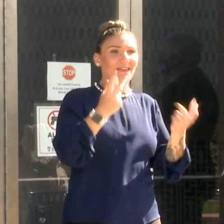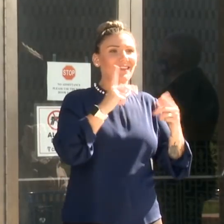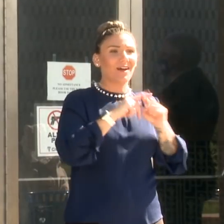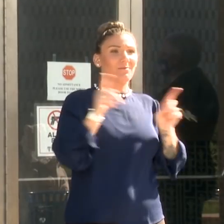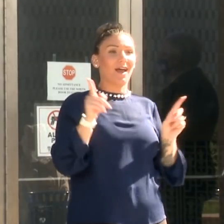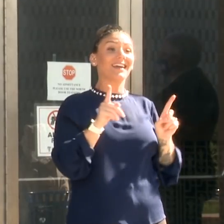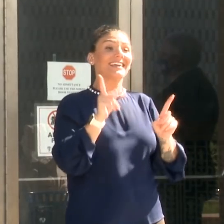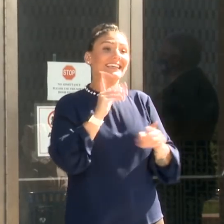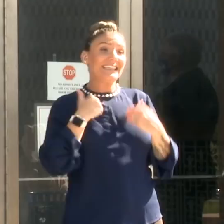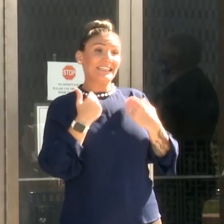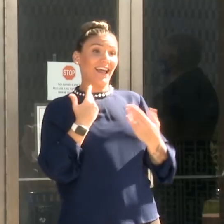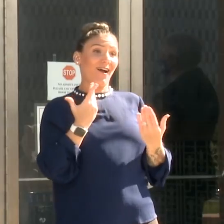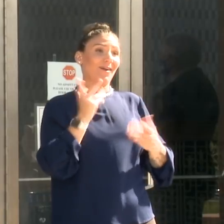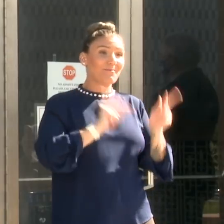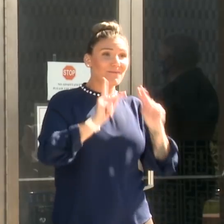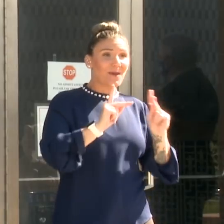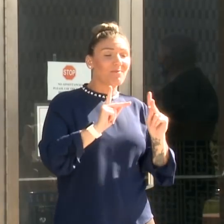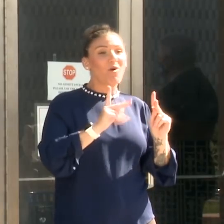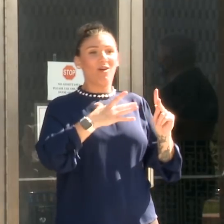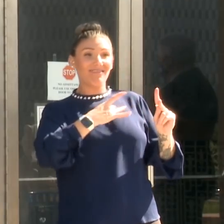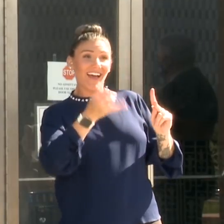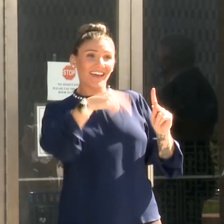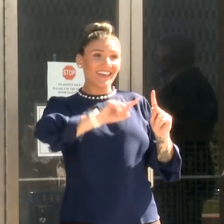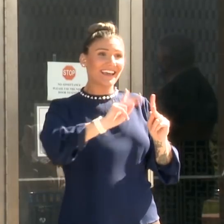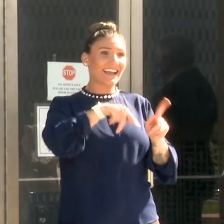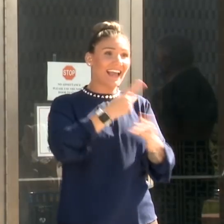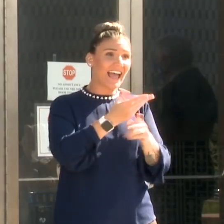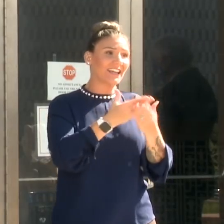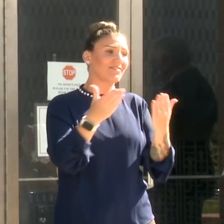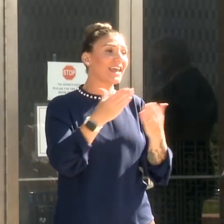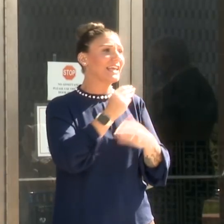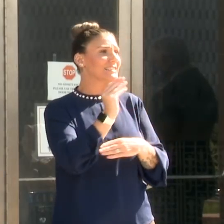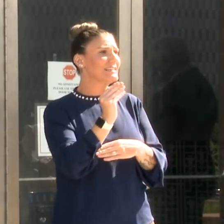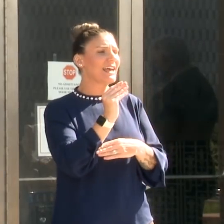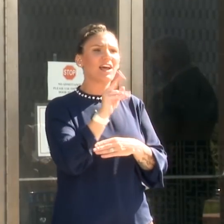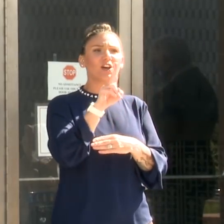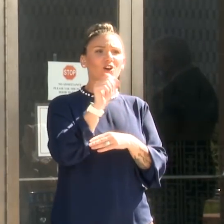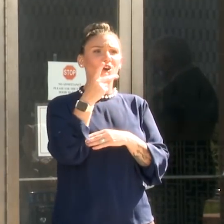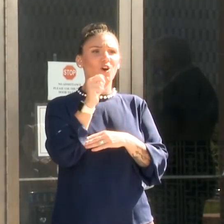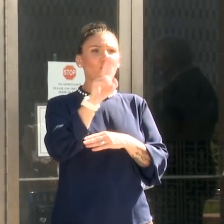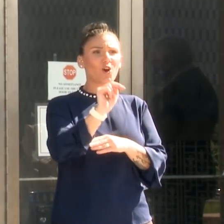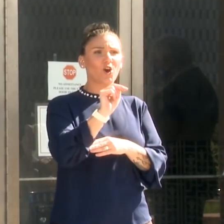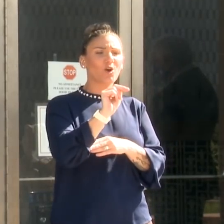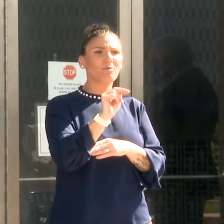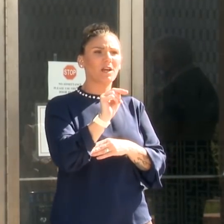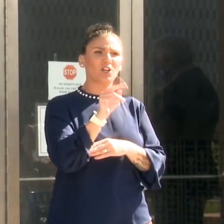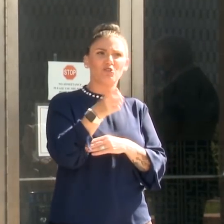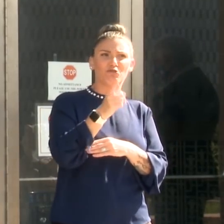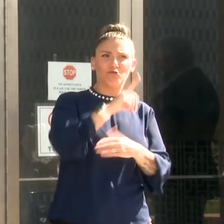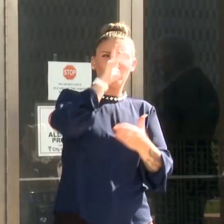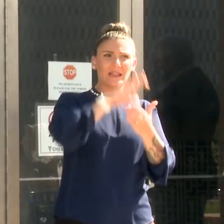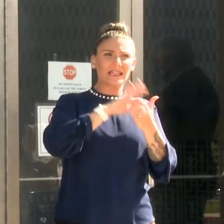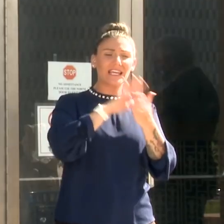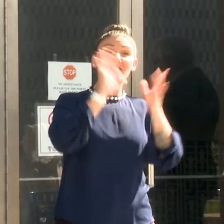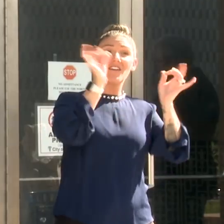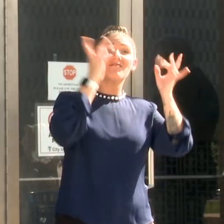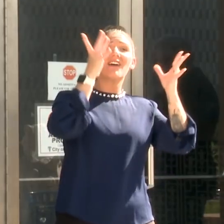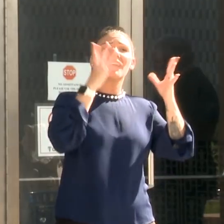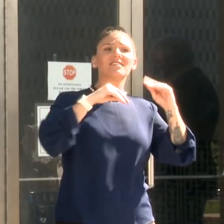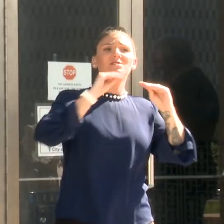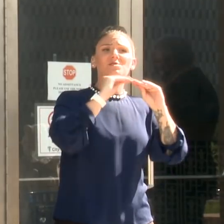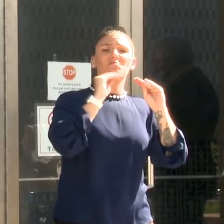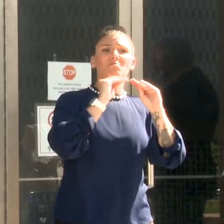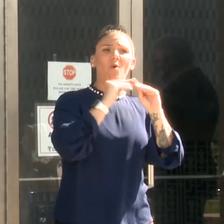of things, and so trying to do more of that interactive work. In the urban core, do you believe that violence is more of a threat to public health than